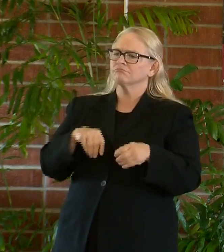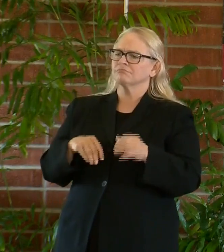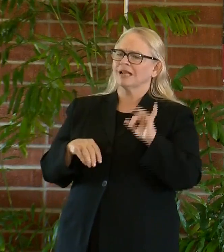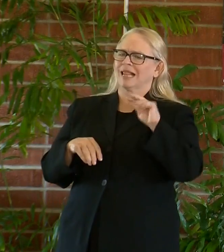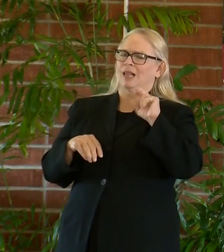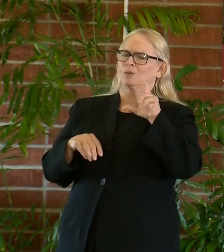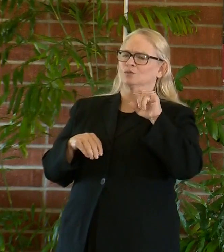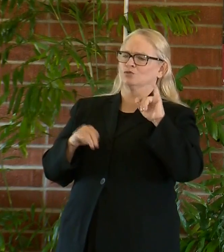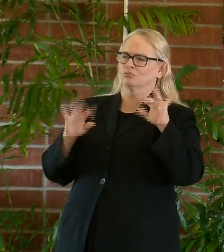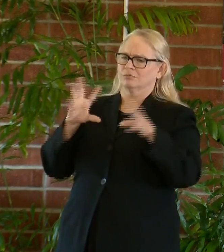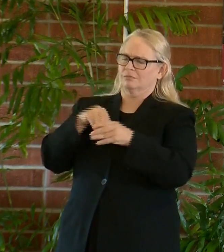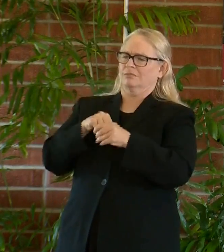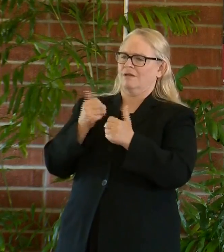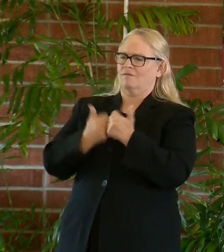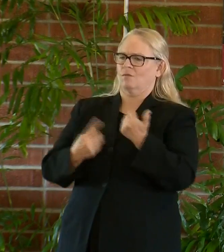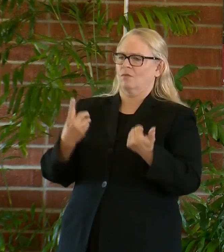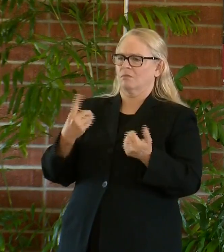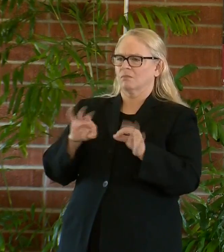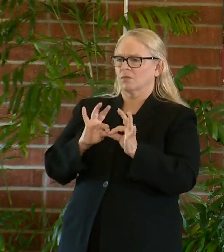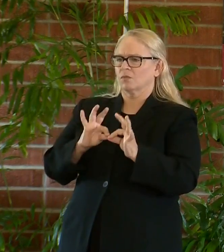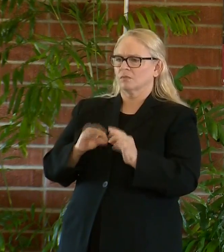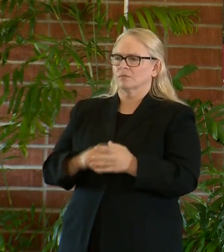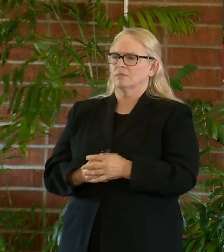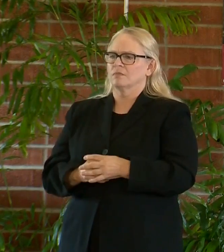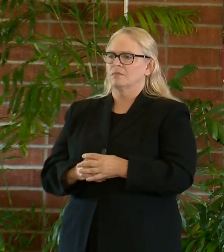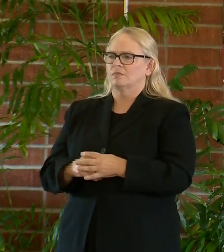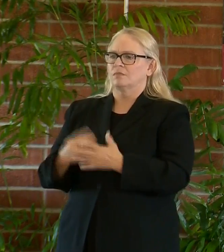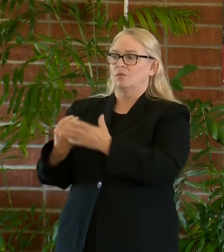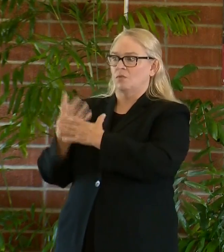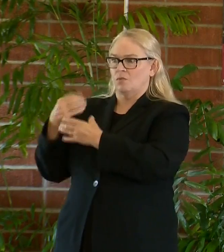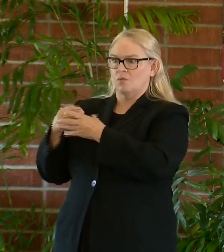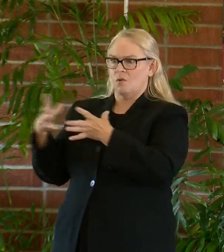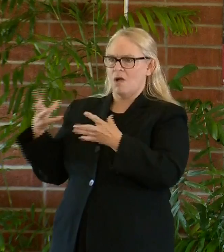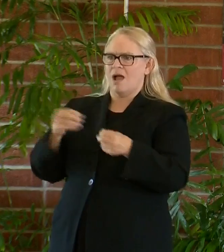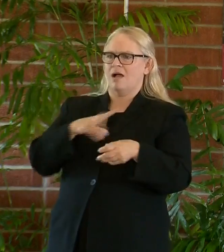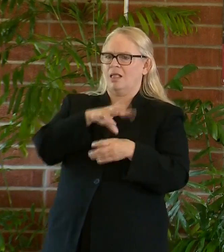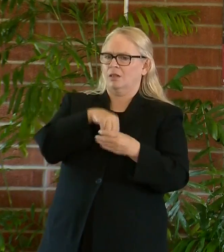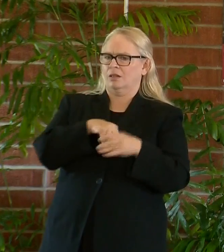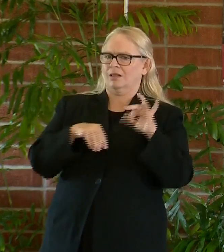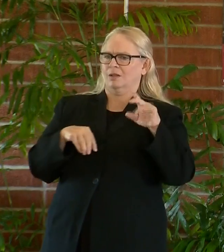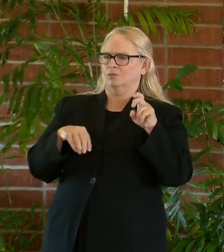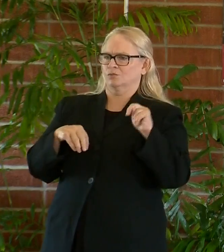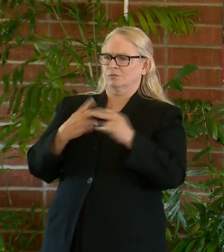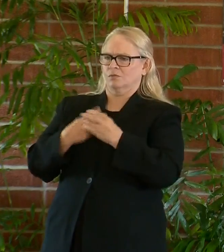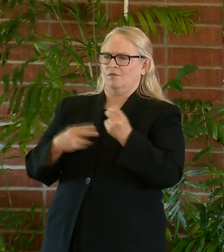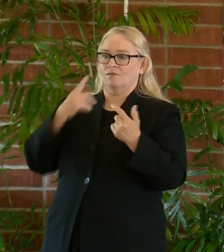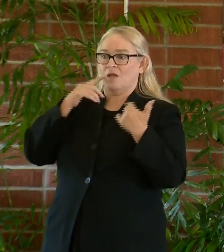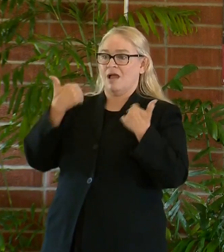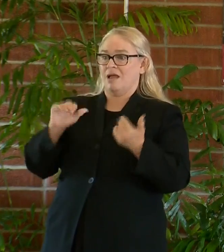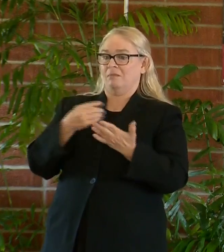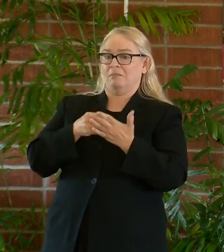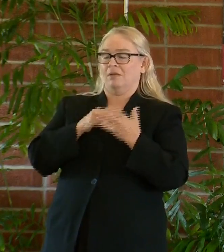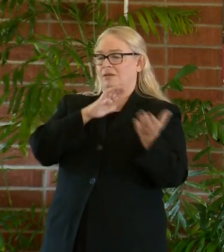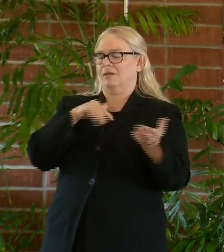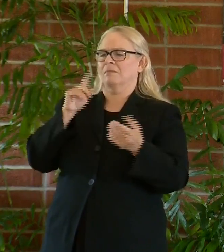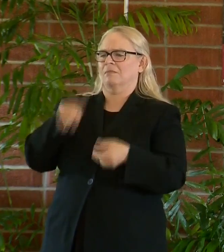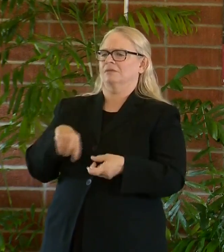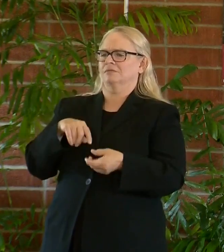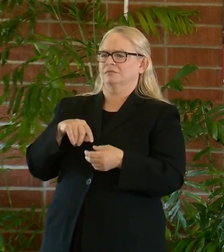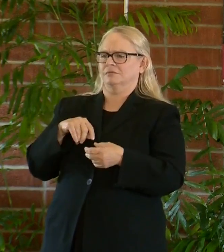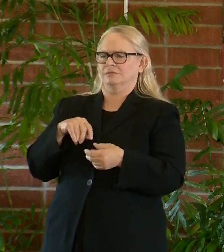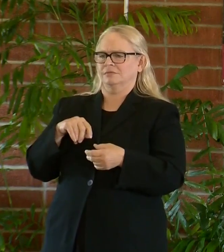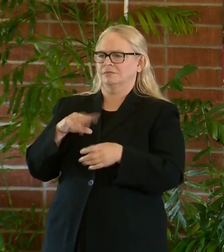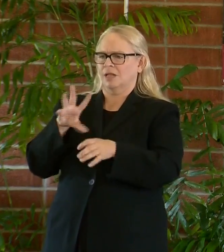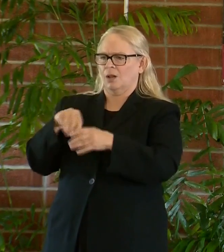that's foundational in terms of any package that needs to move forward. We have to include a framework of